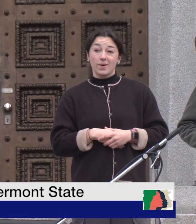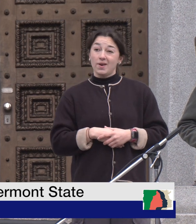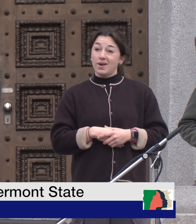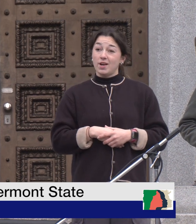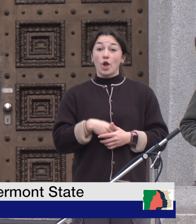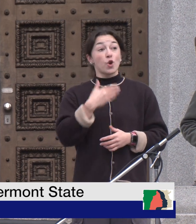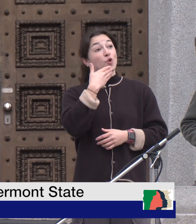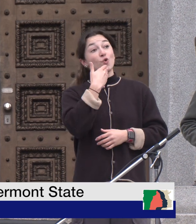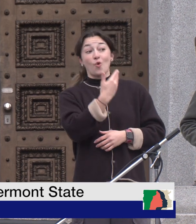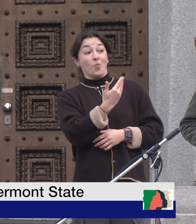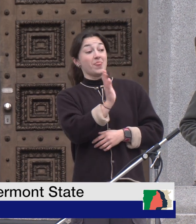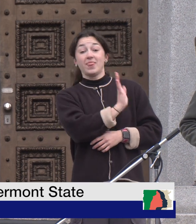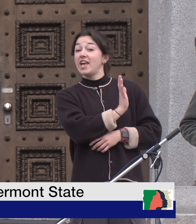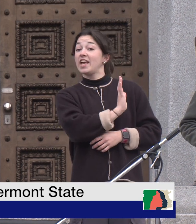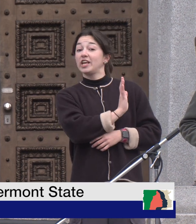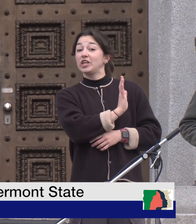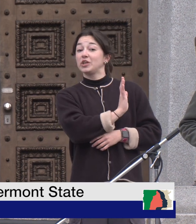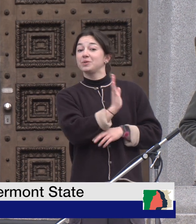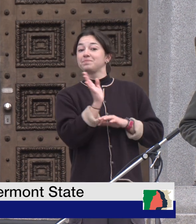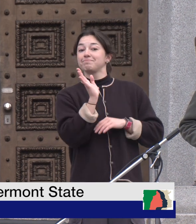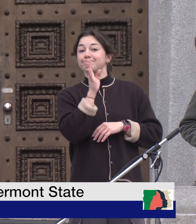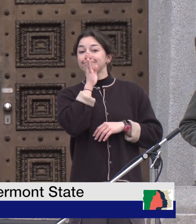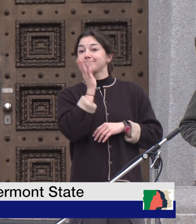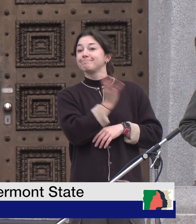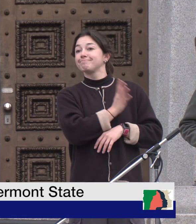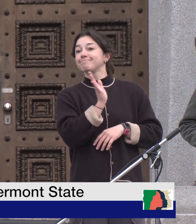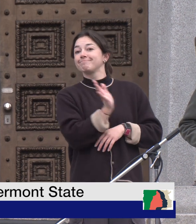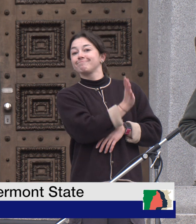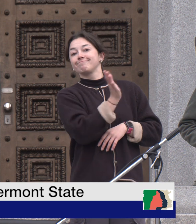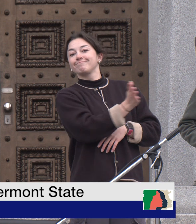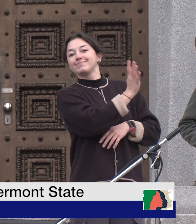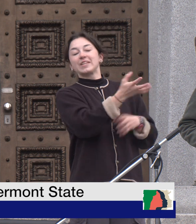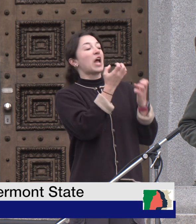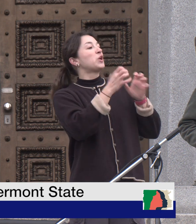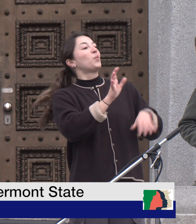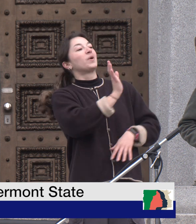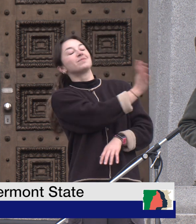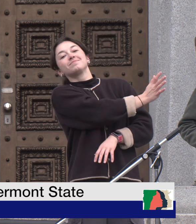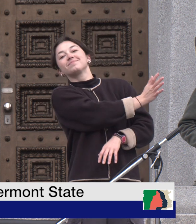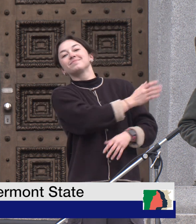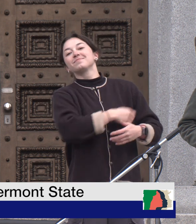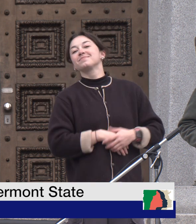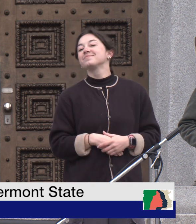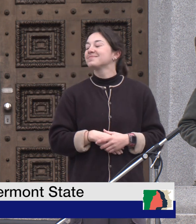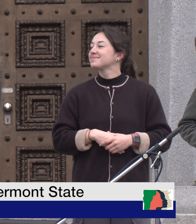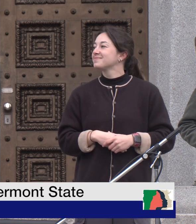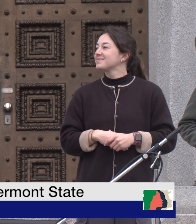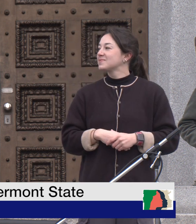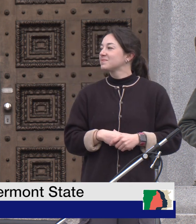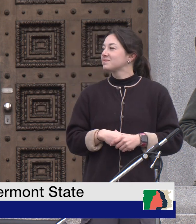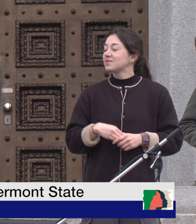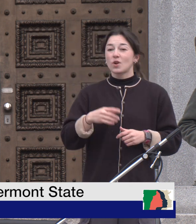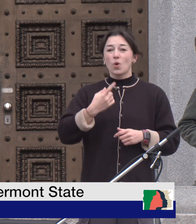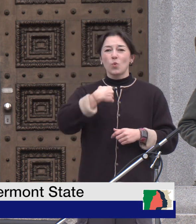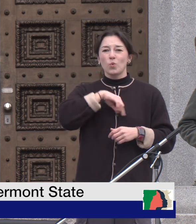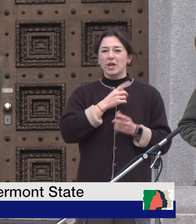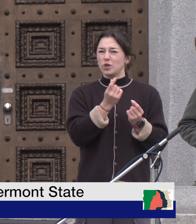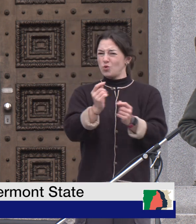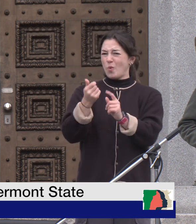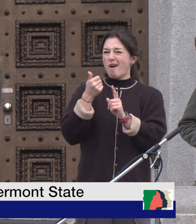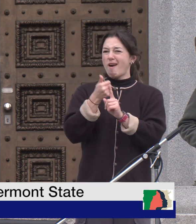No, thank you. Take your protection back. We are on our